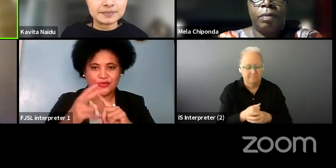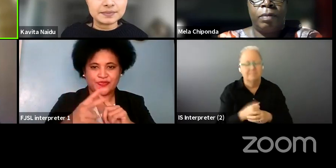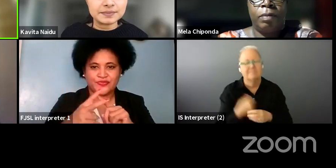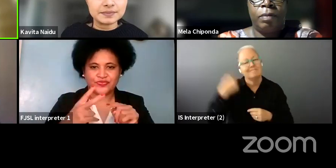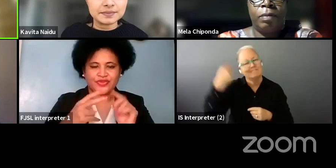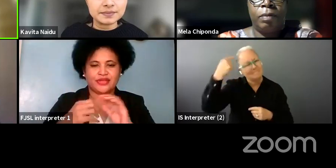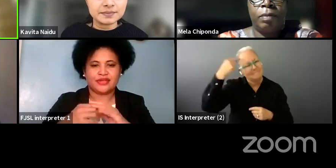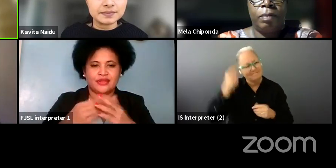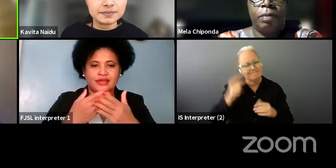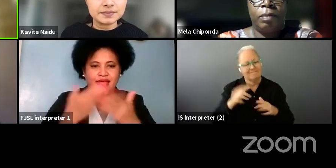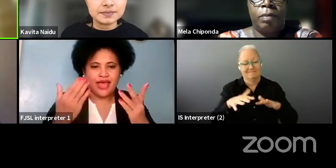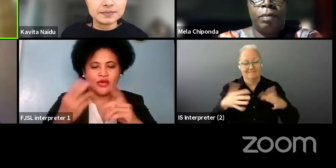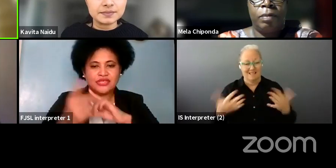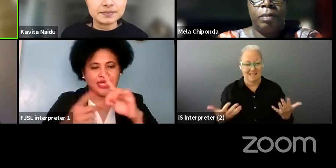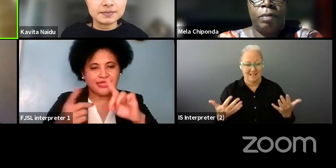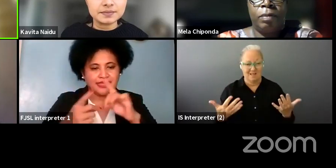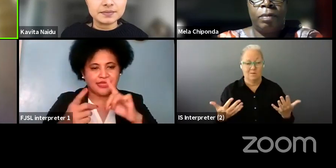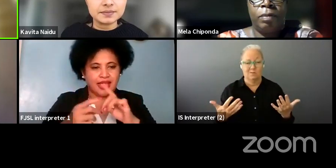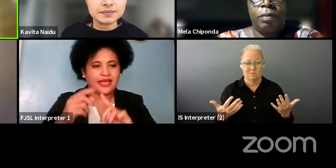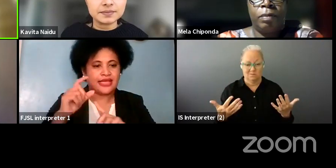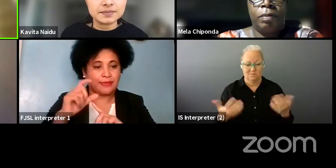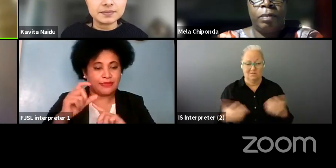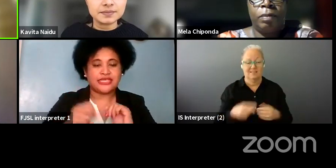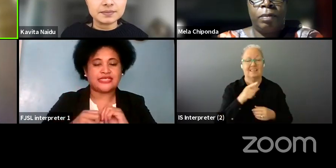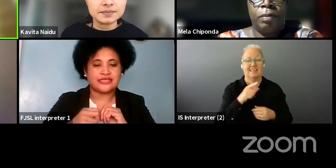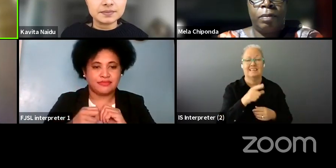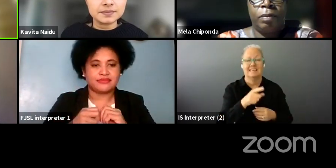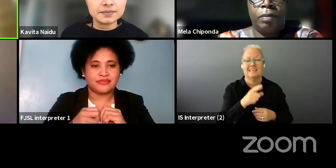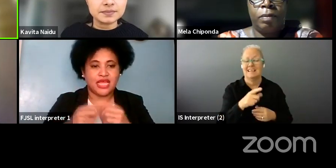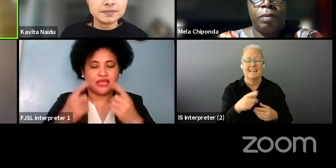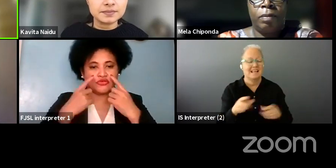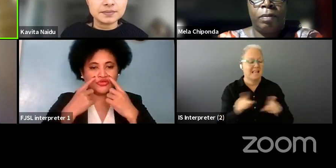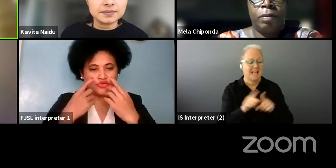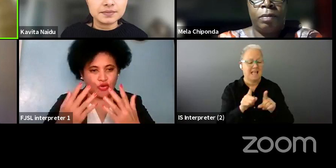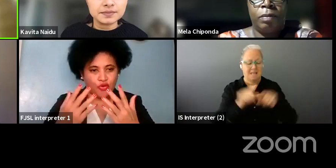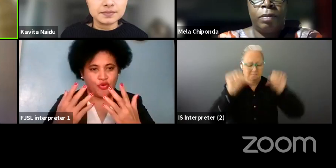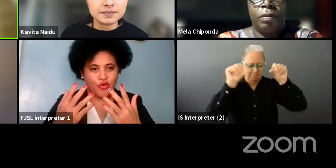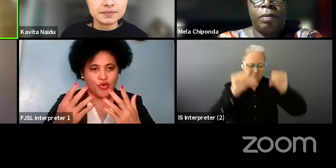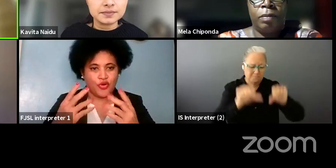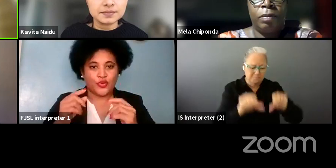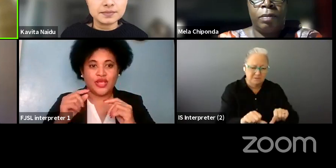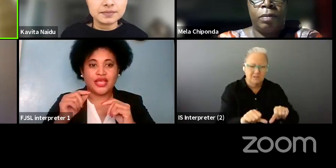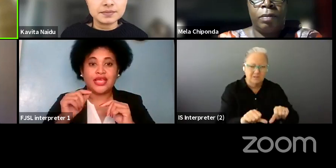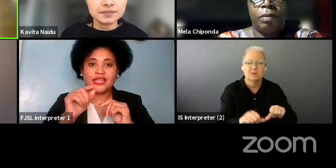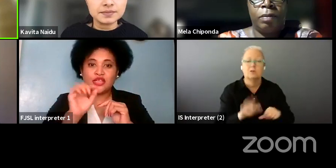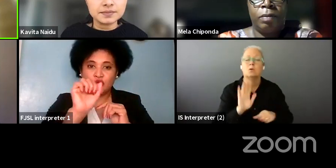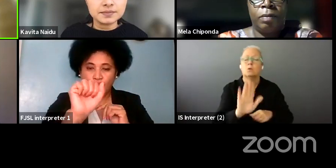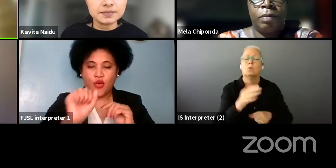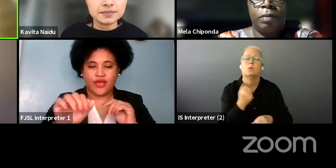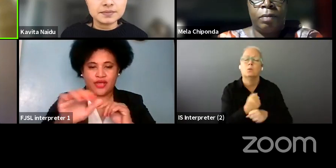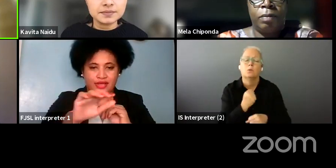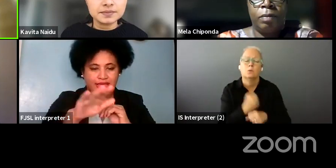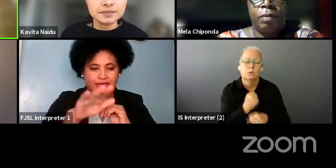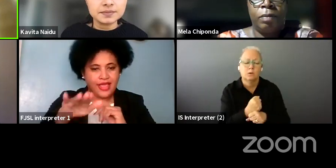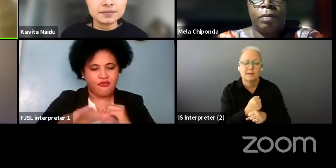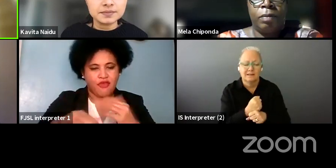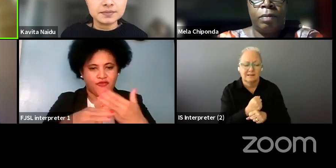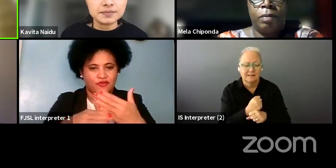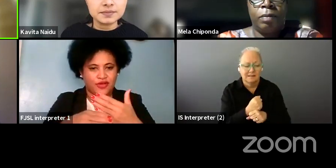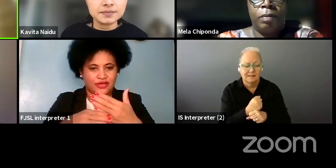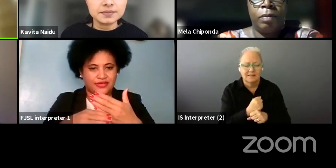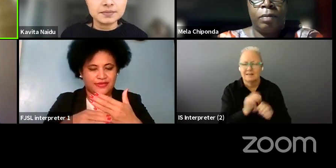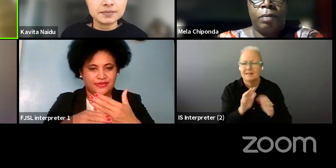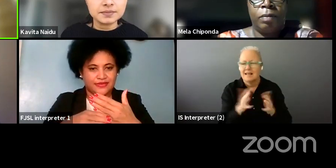disaster capitalism manifest itself in the areas in which you work? And how do you see